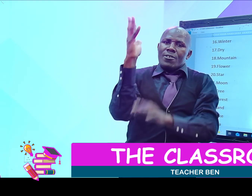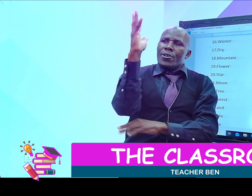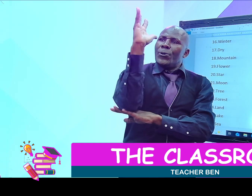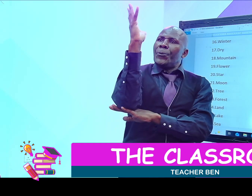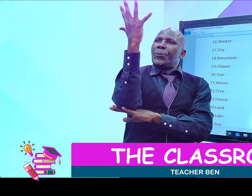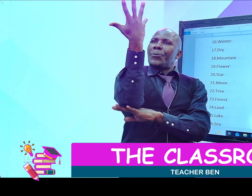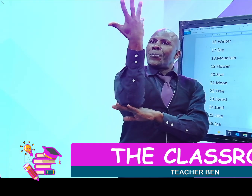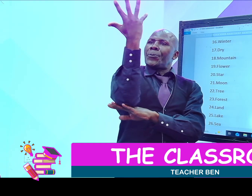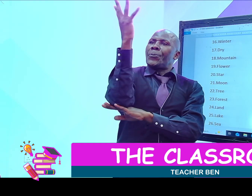branches